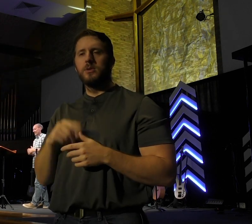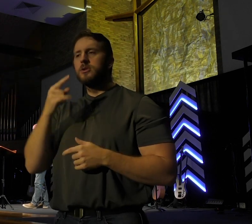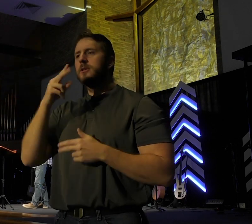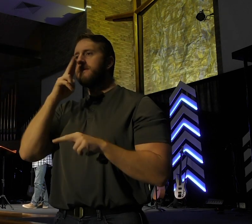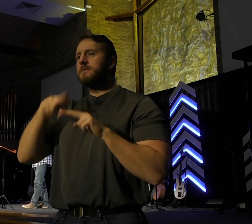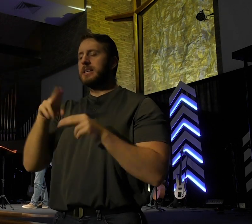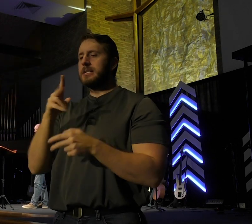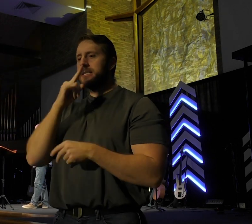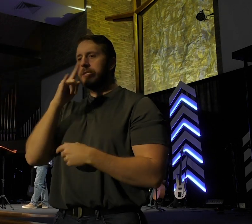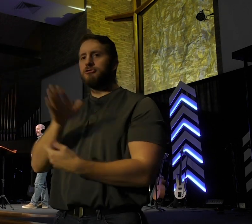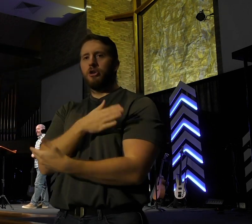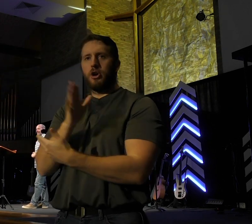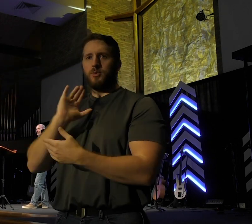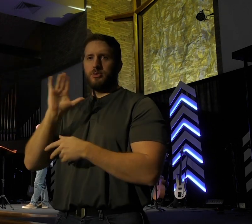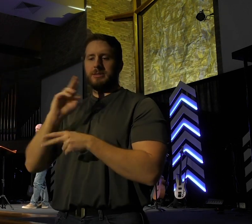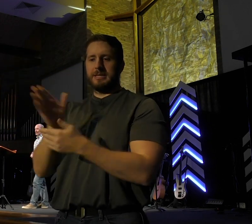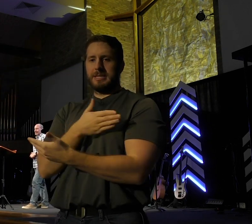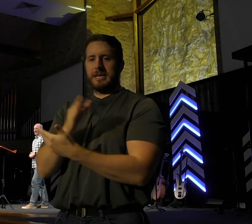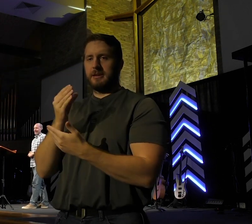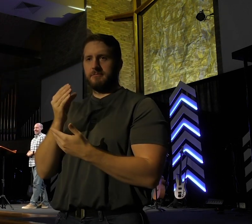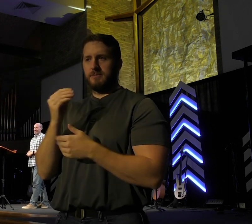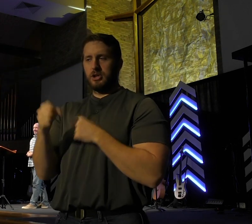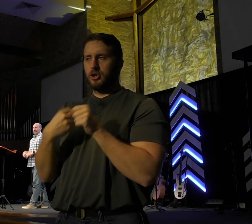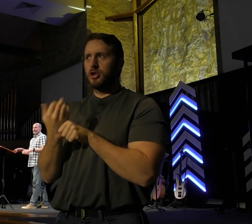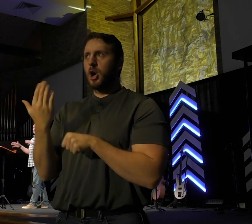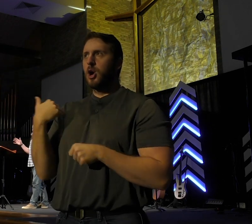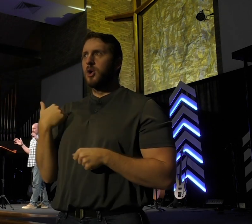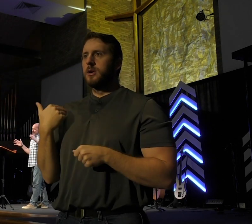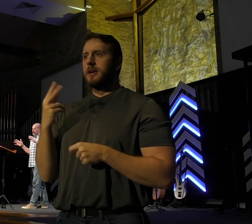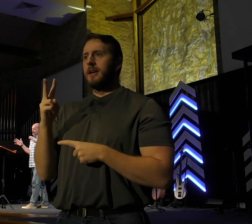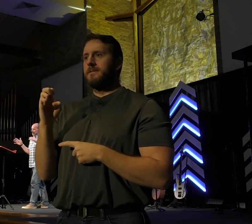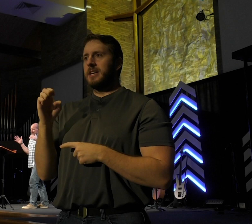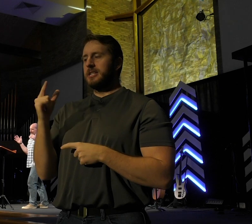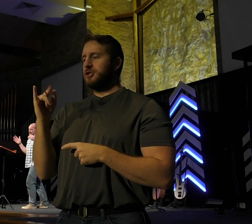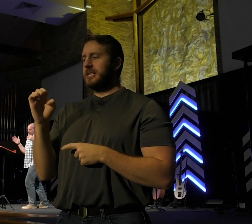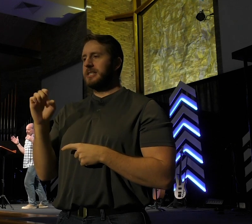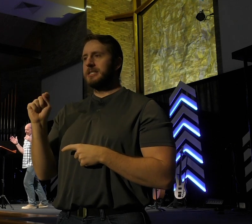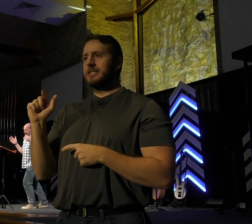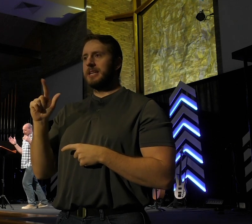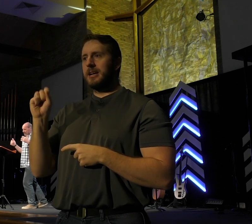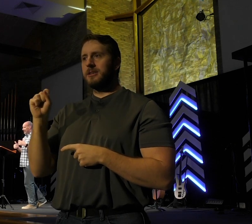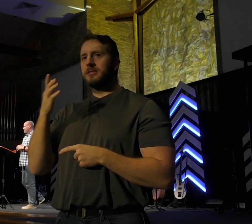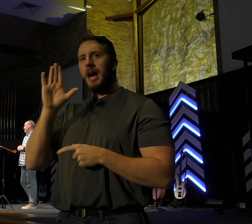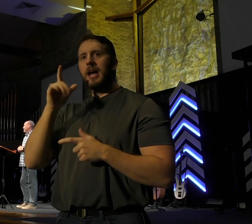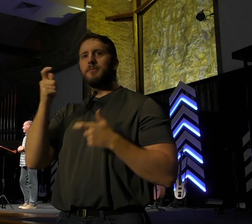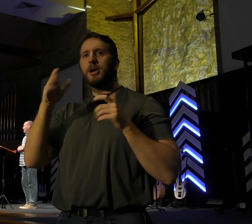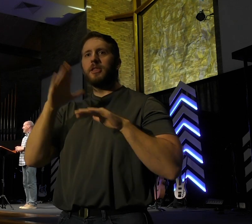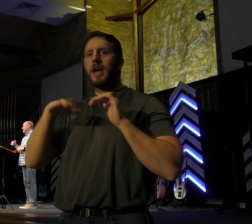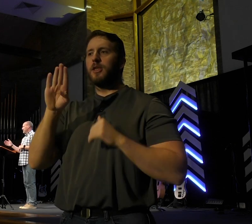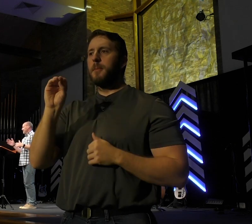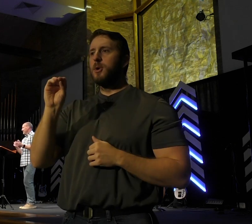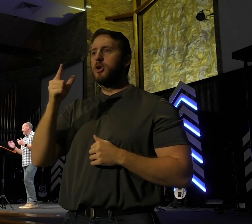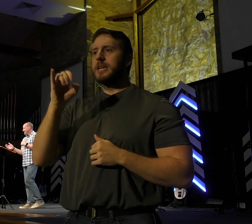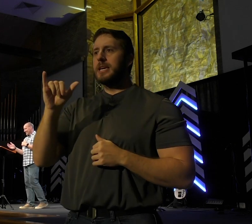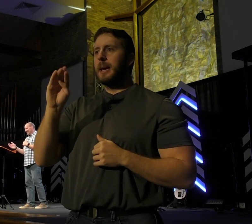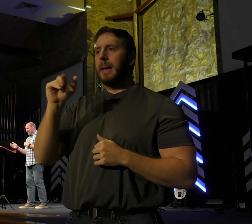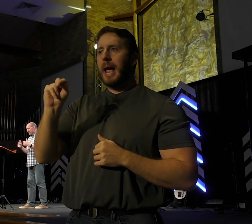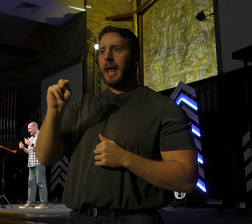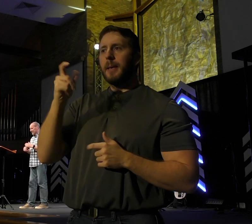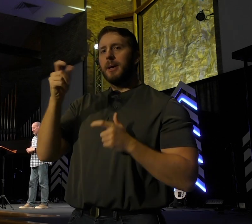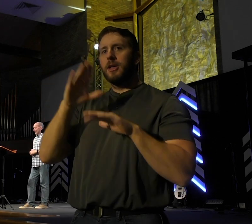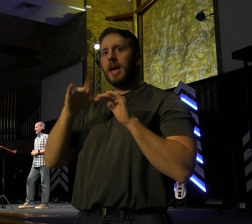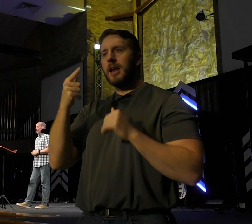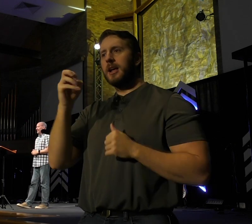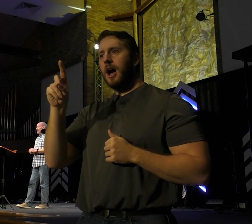kid's song that we used to sing years ago. VeggieTales made it popular. God is bigger than the boogeyman. He is bigger than Godzilla